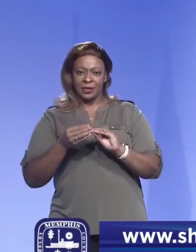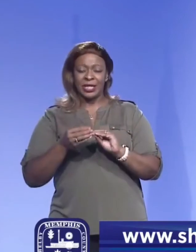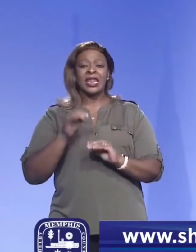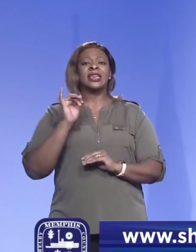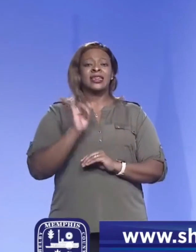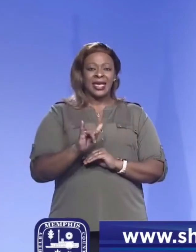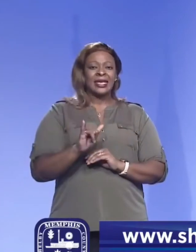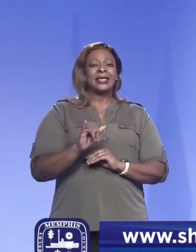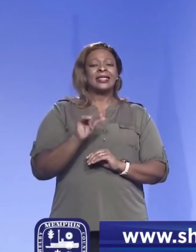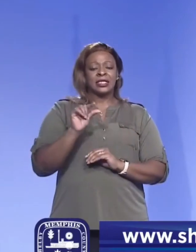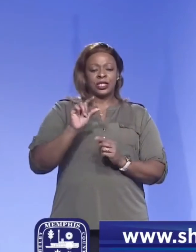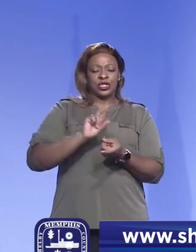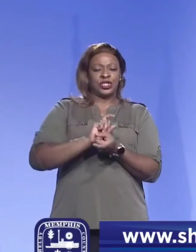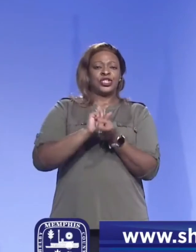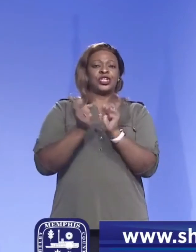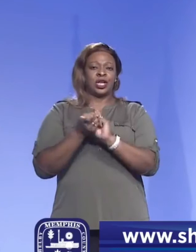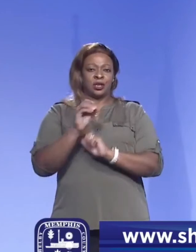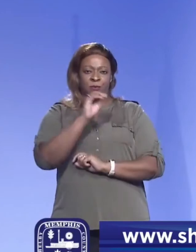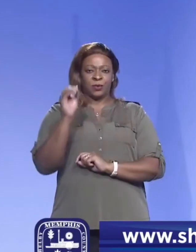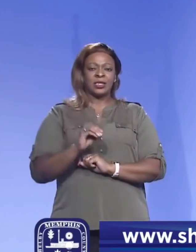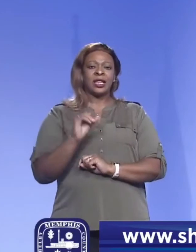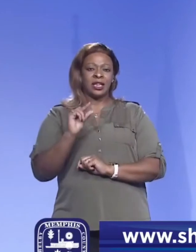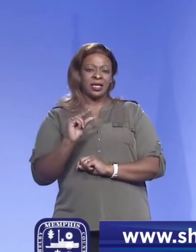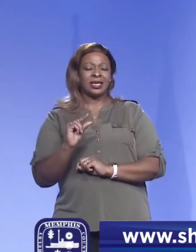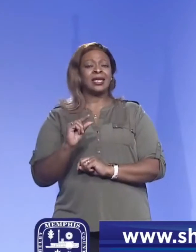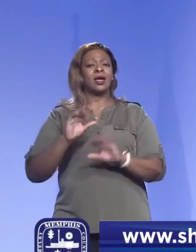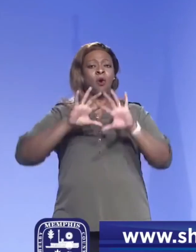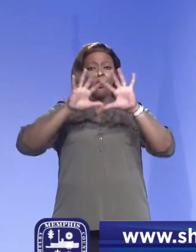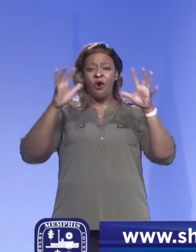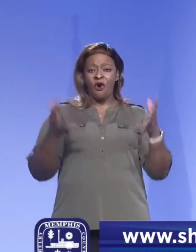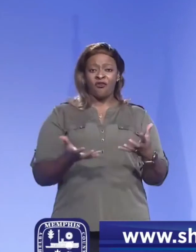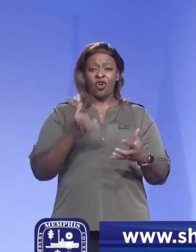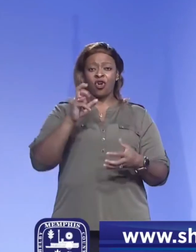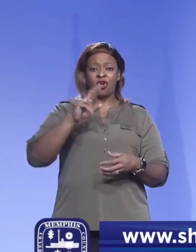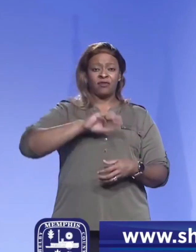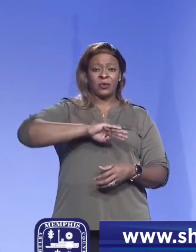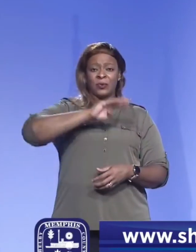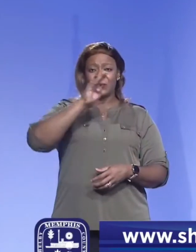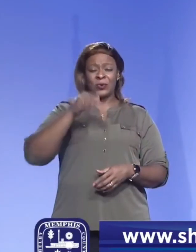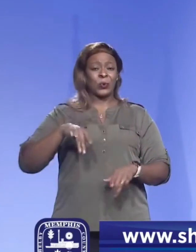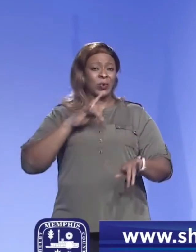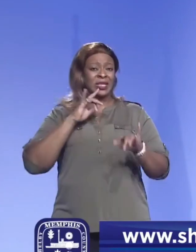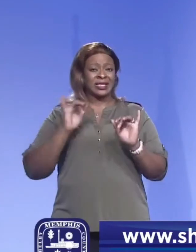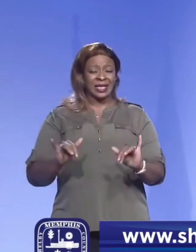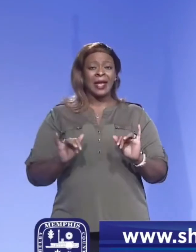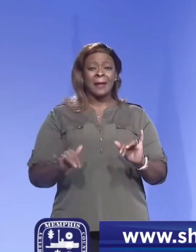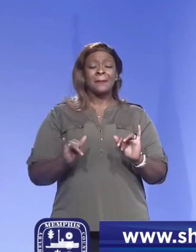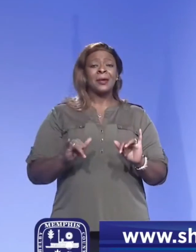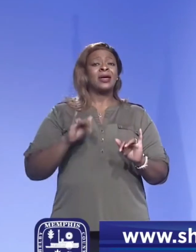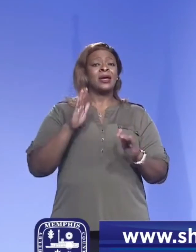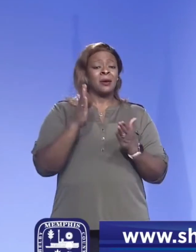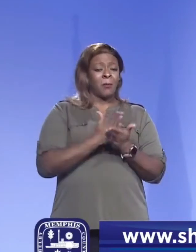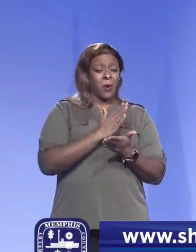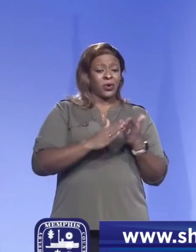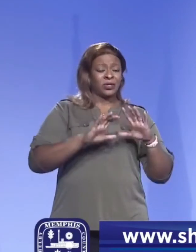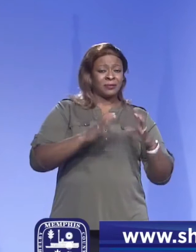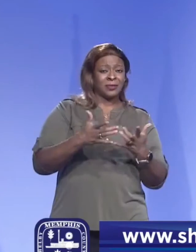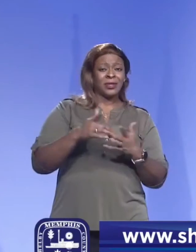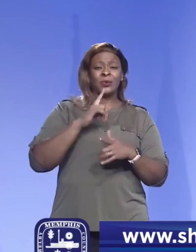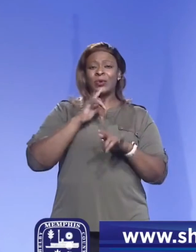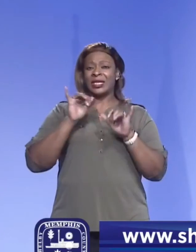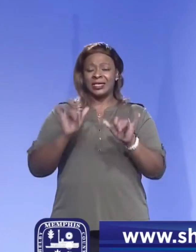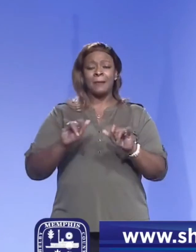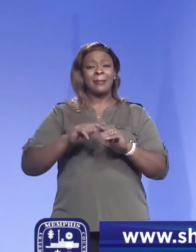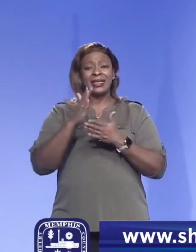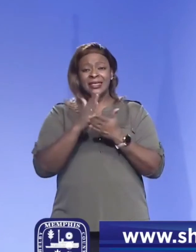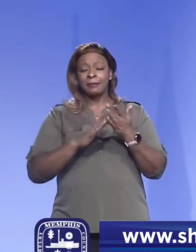did slightly change the percentage. The overall shape of the curve stayed the same. The relative proportions between bars stayed the same, but some